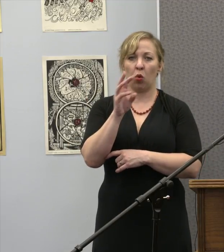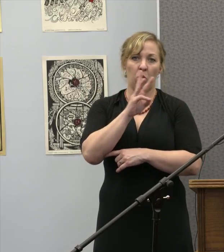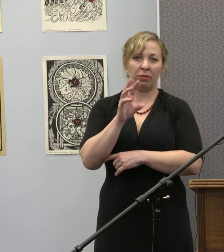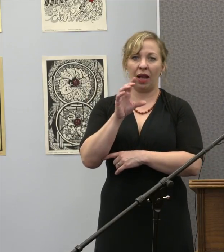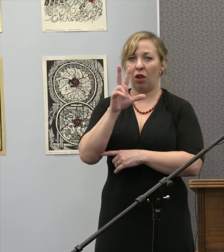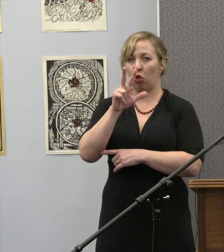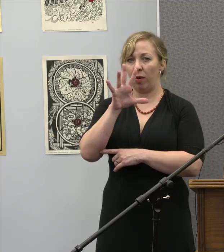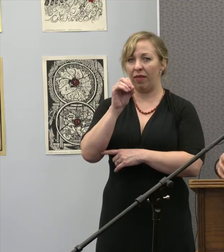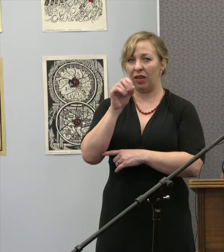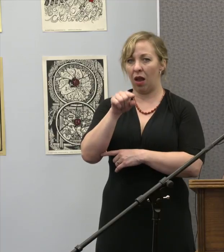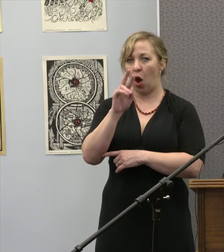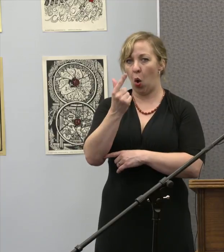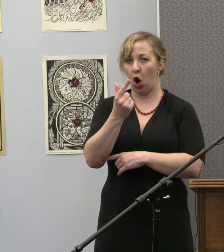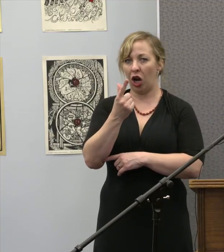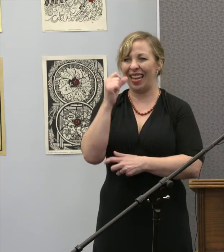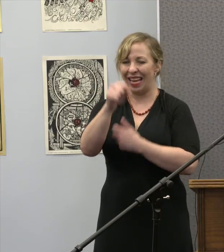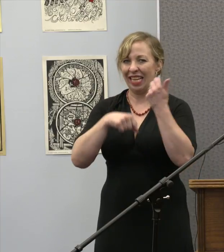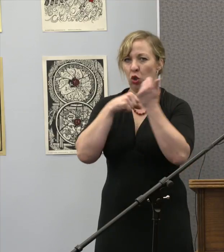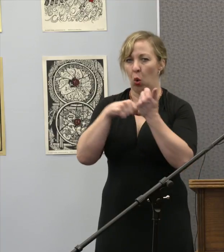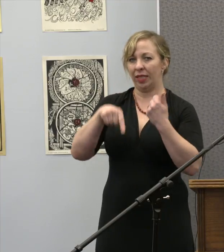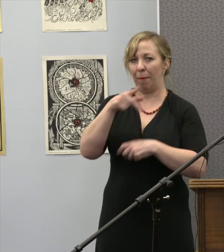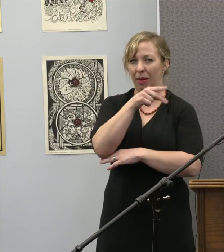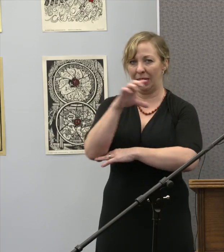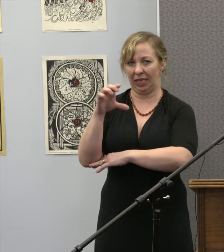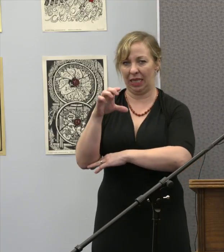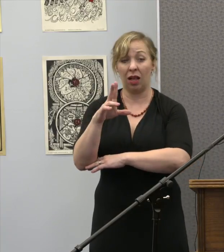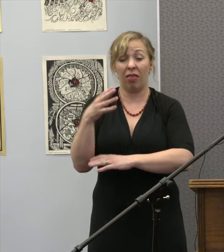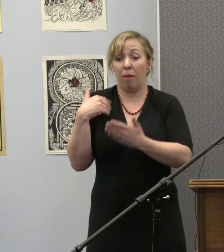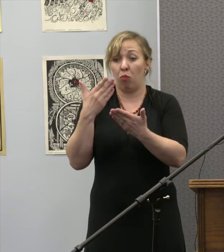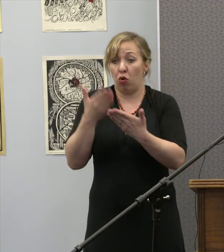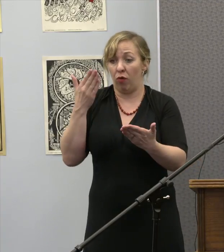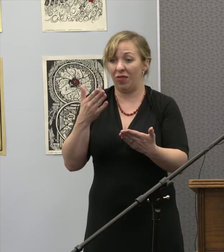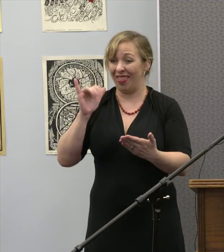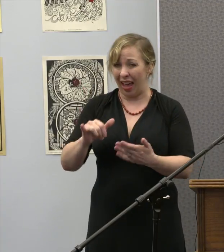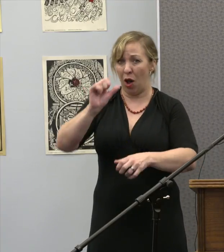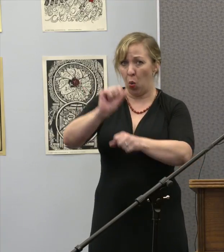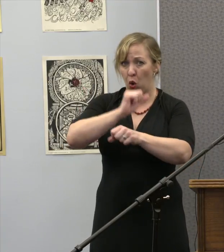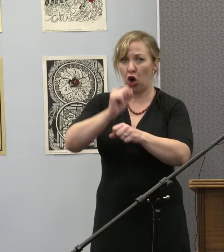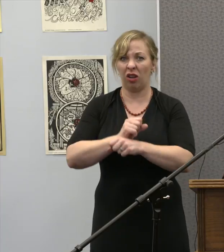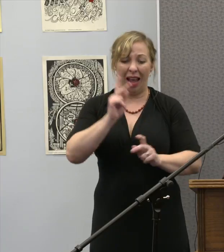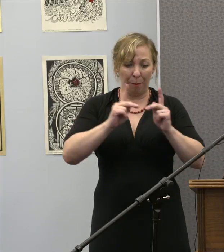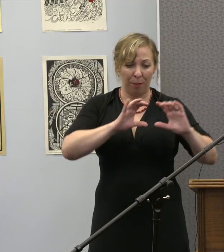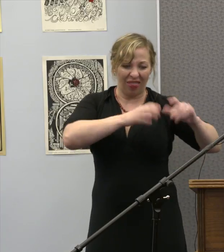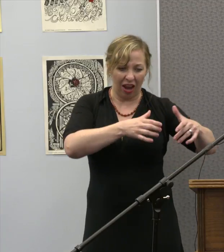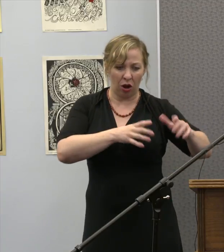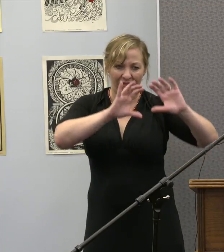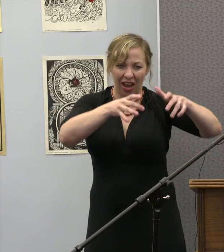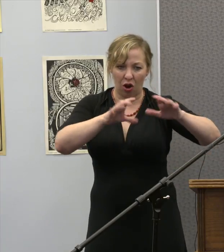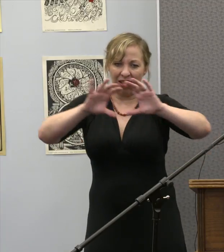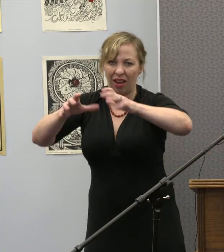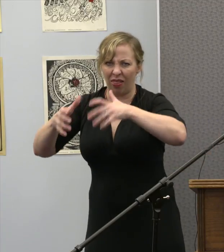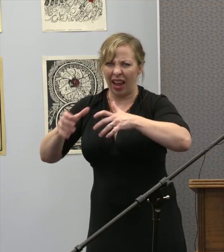campaign, because that showed that people in the climate movement and organizations like 350 are willing to say and make those